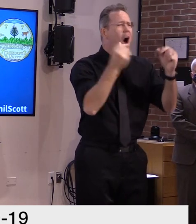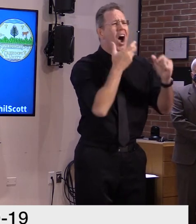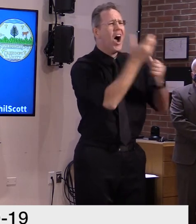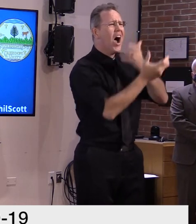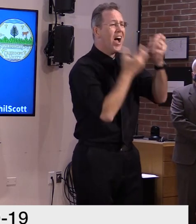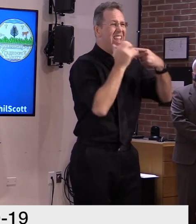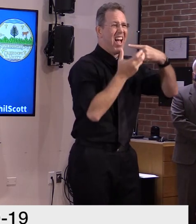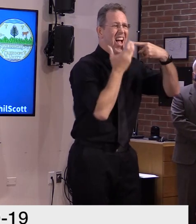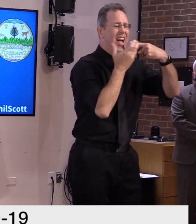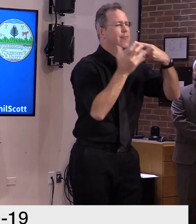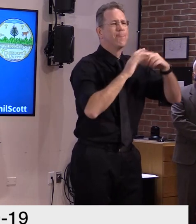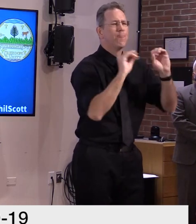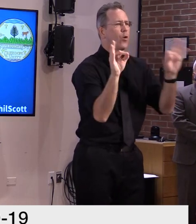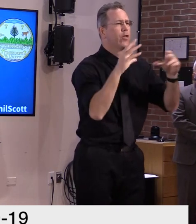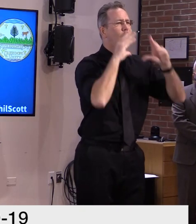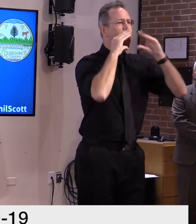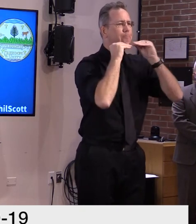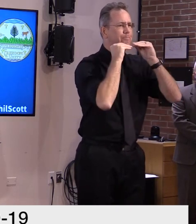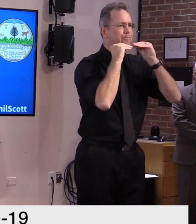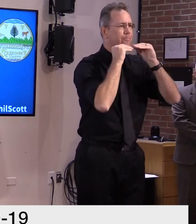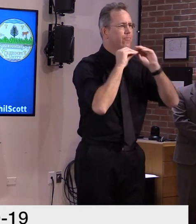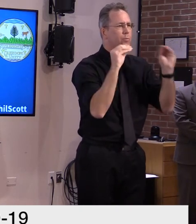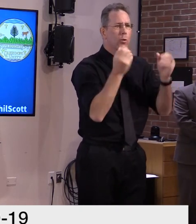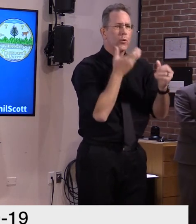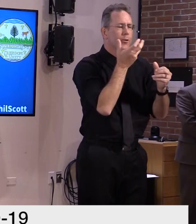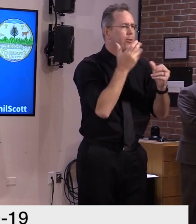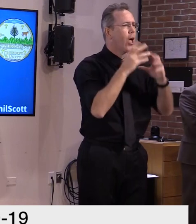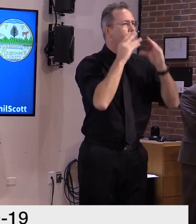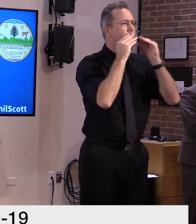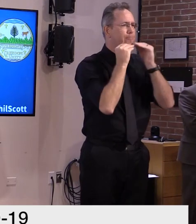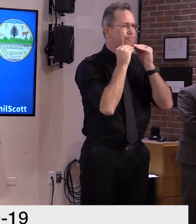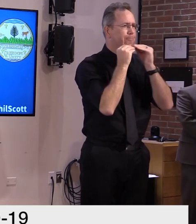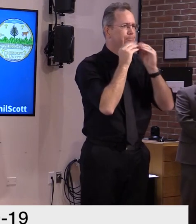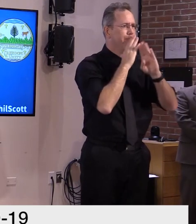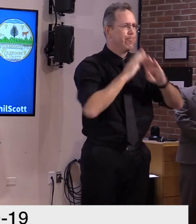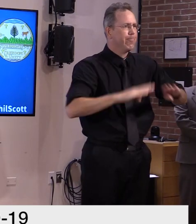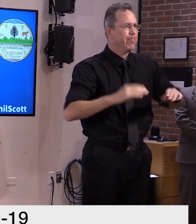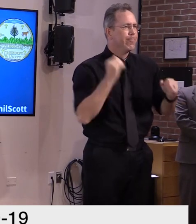or competitions during the winter 2021 season.